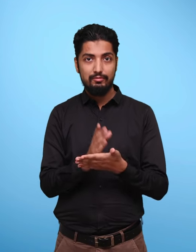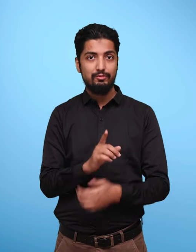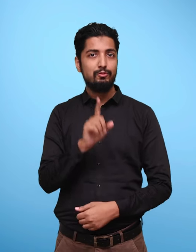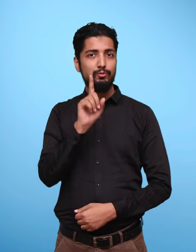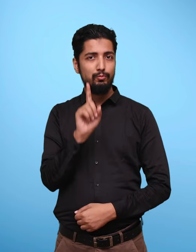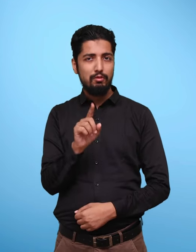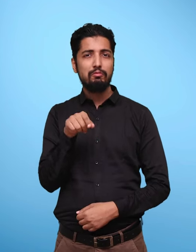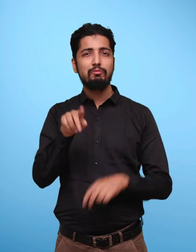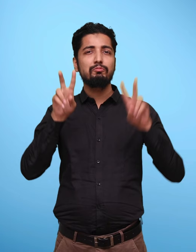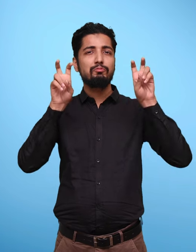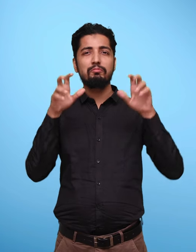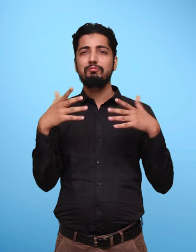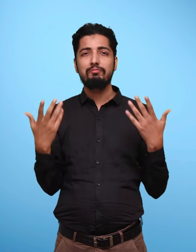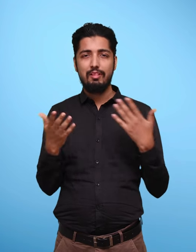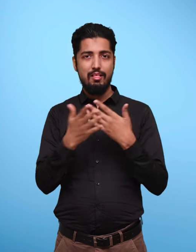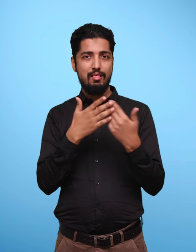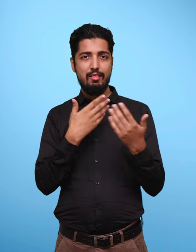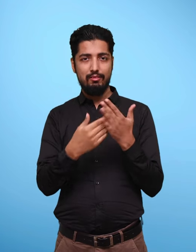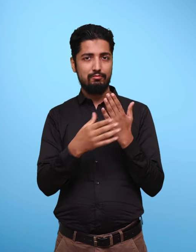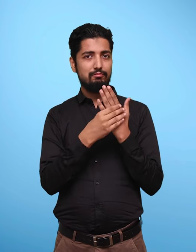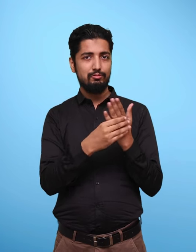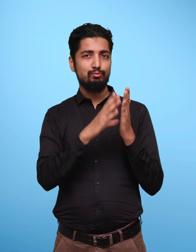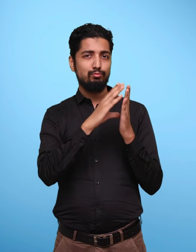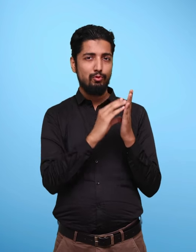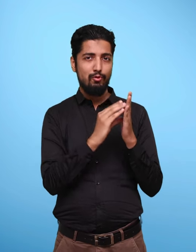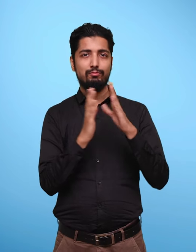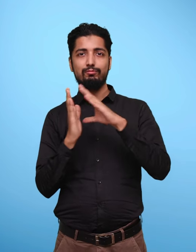Chapter 1. Two Little Hands.